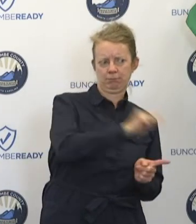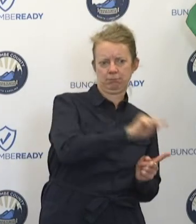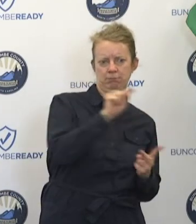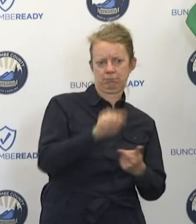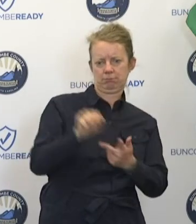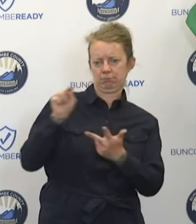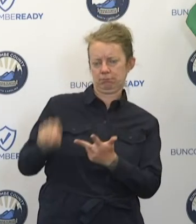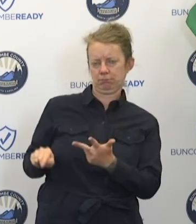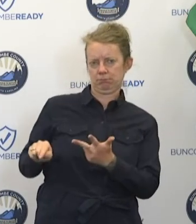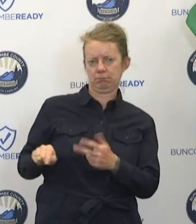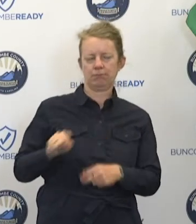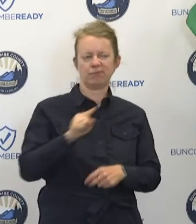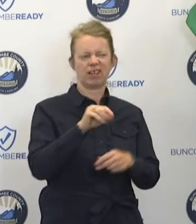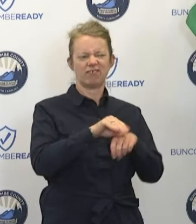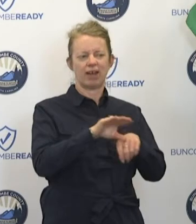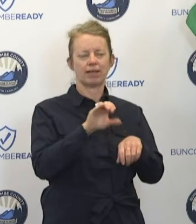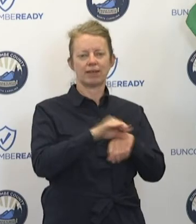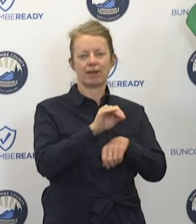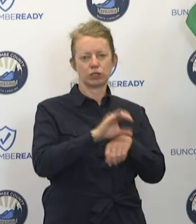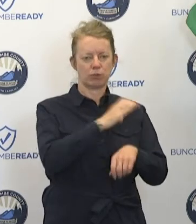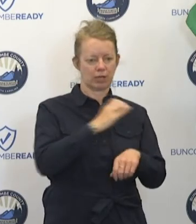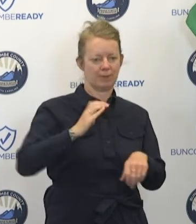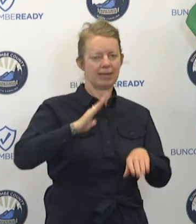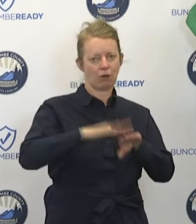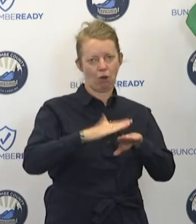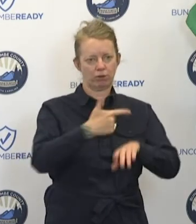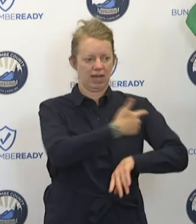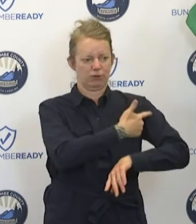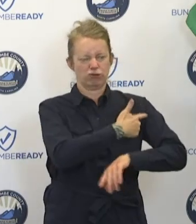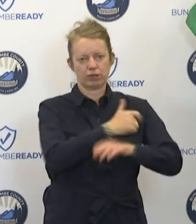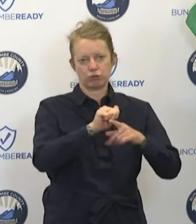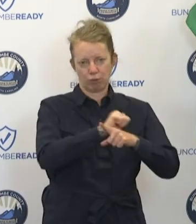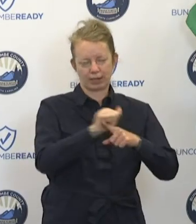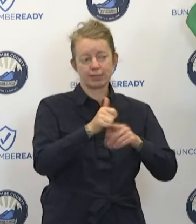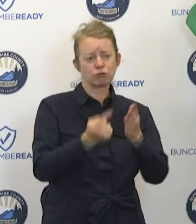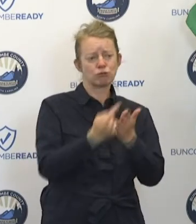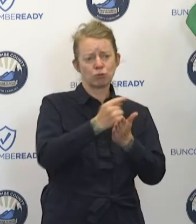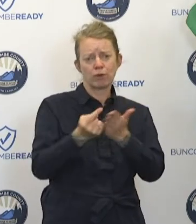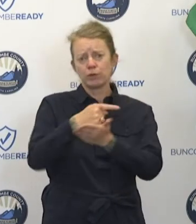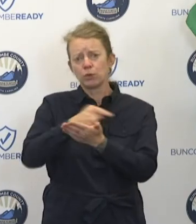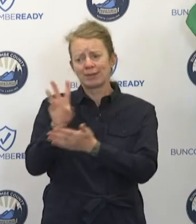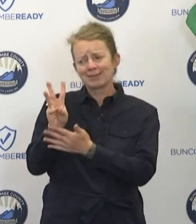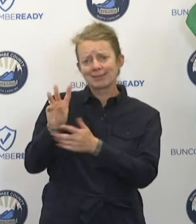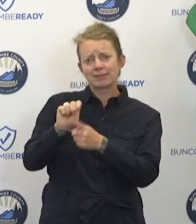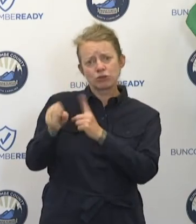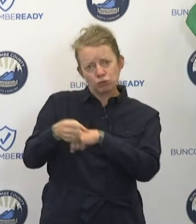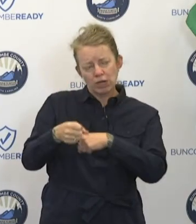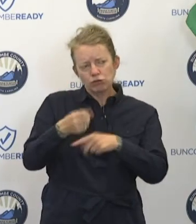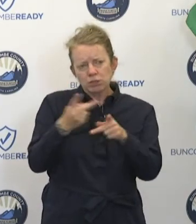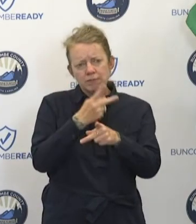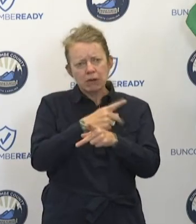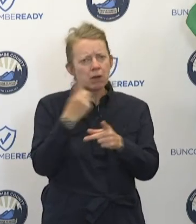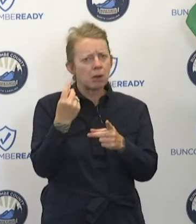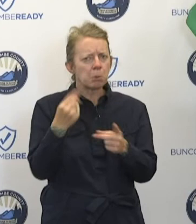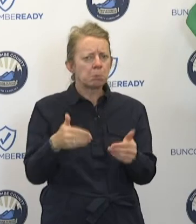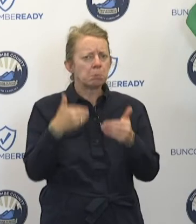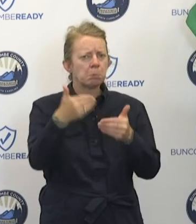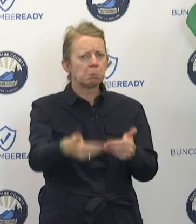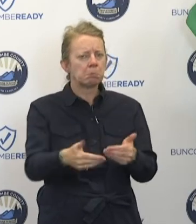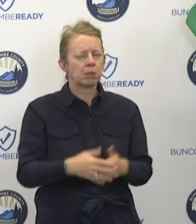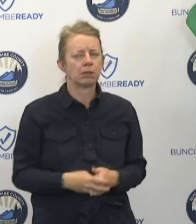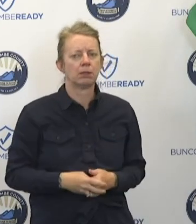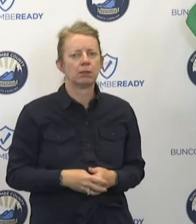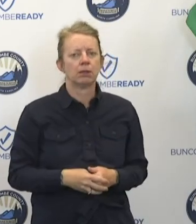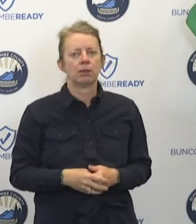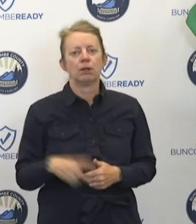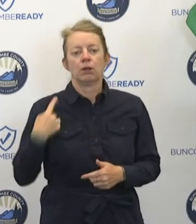Advisory Committee on Immunization Practices, are all reviewing these cases and determining the next steps. There are no